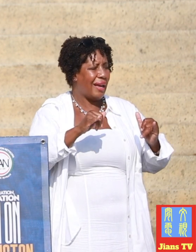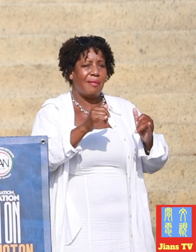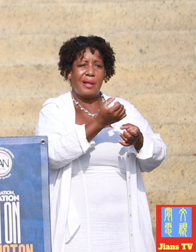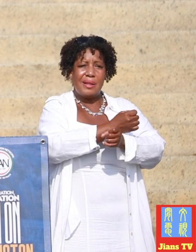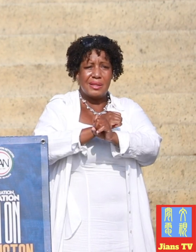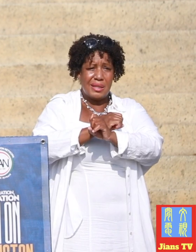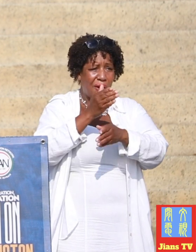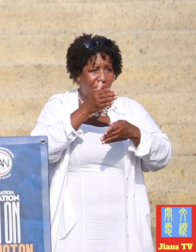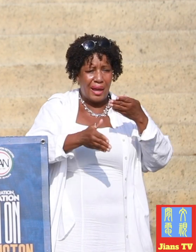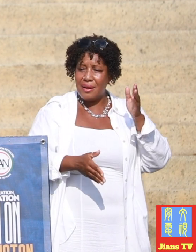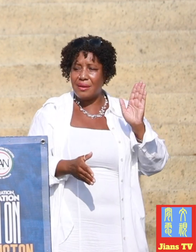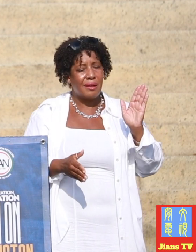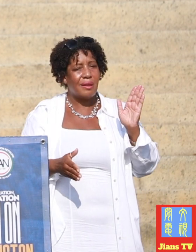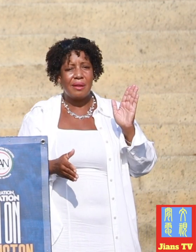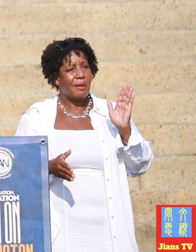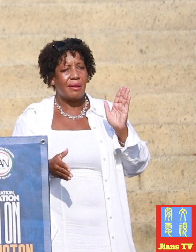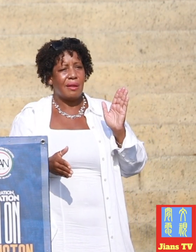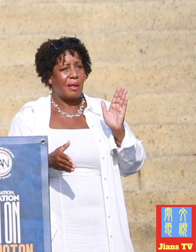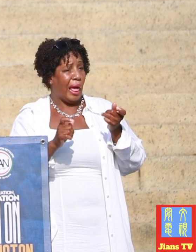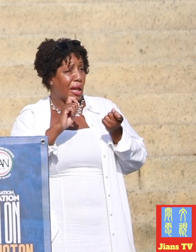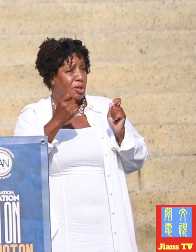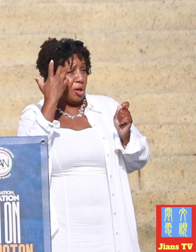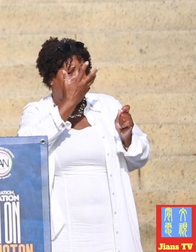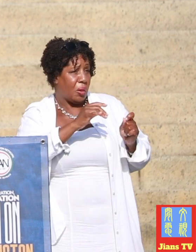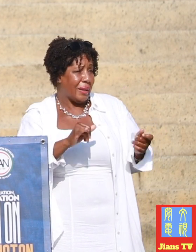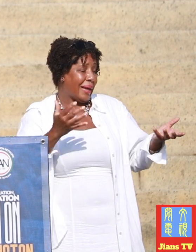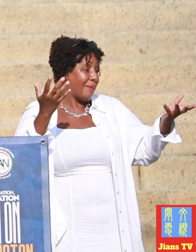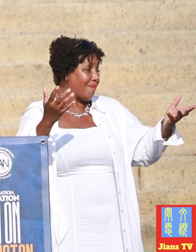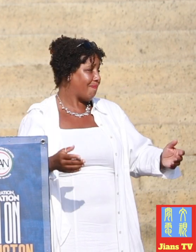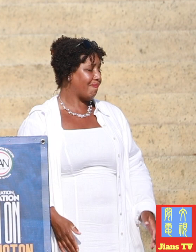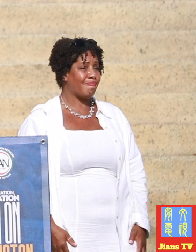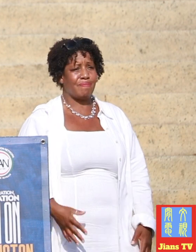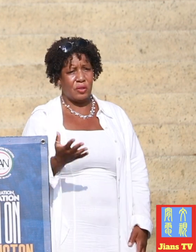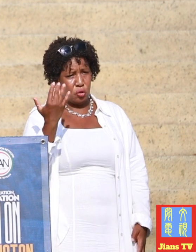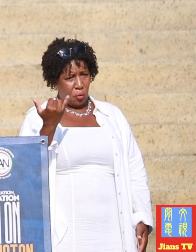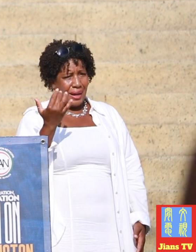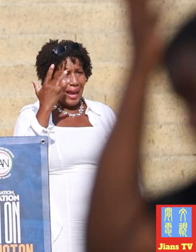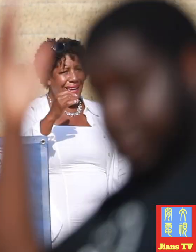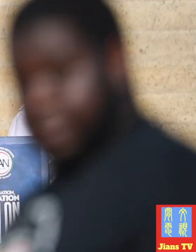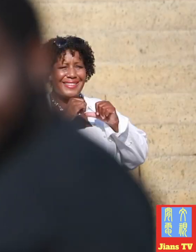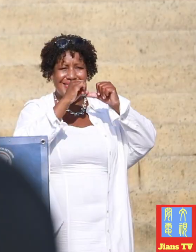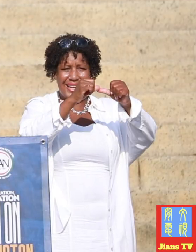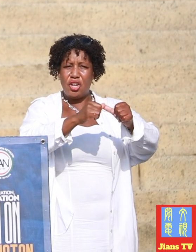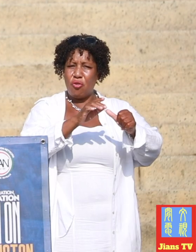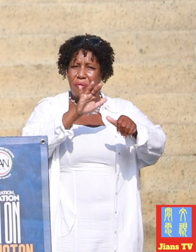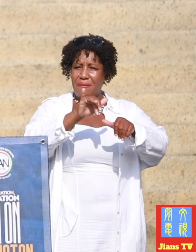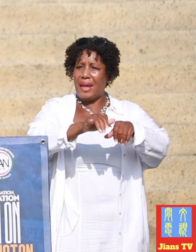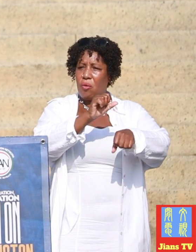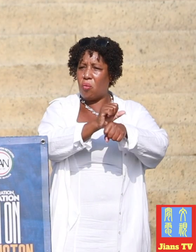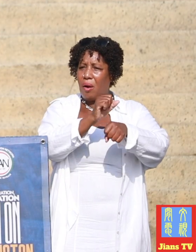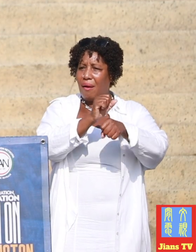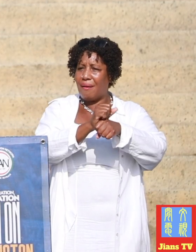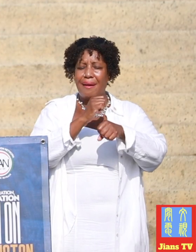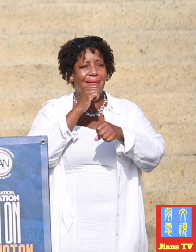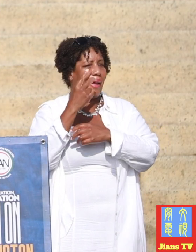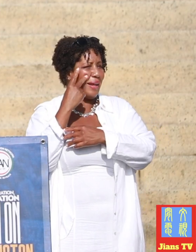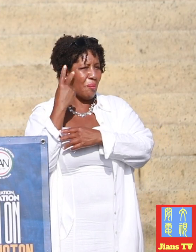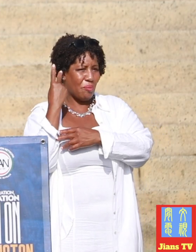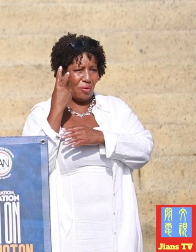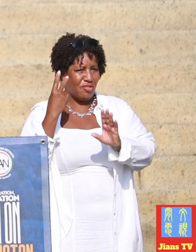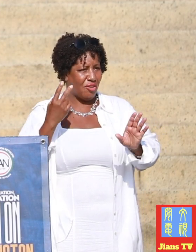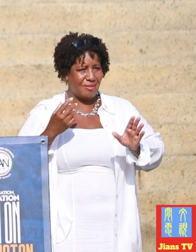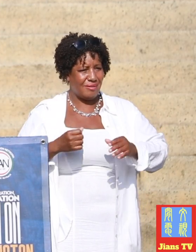Slavery didn't end, it just changed what it looked like. This is why today is a continuation of that work, not just a